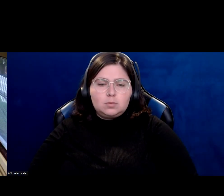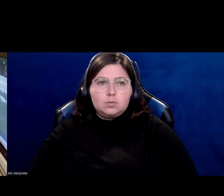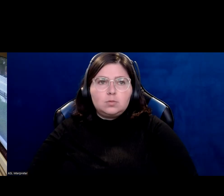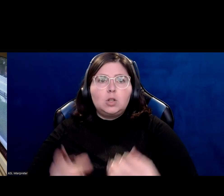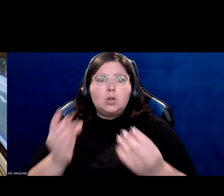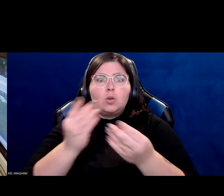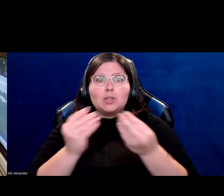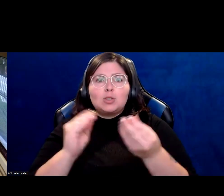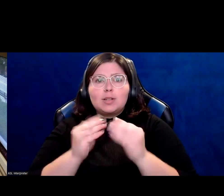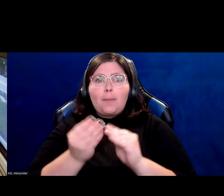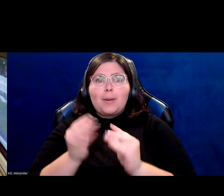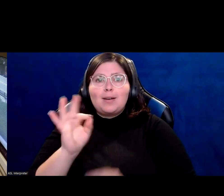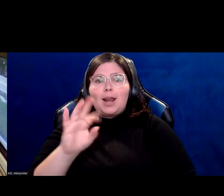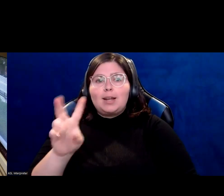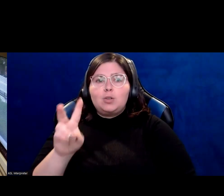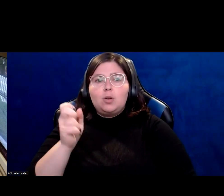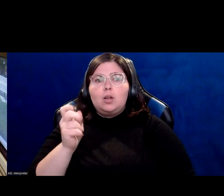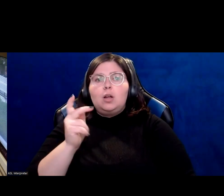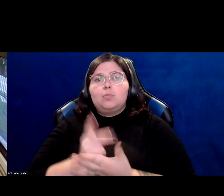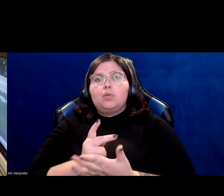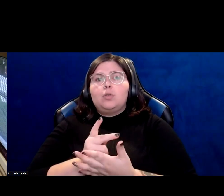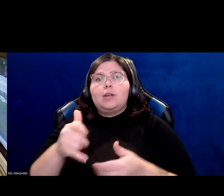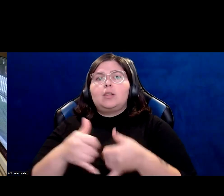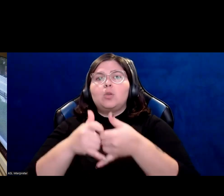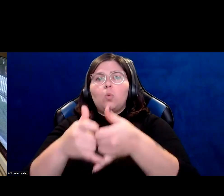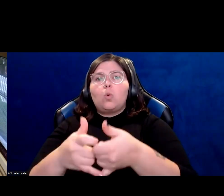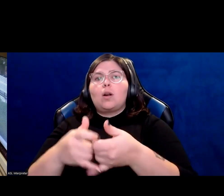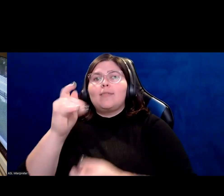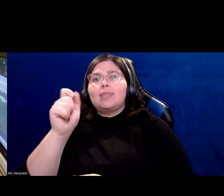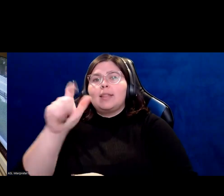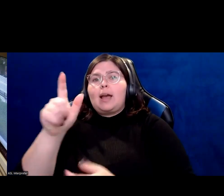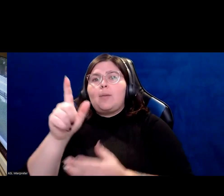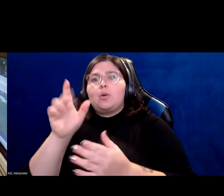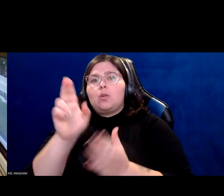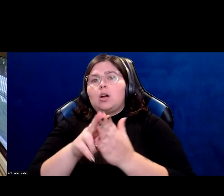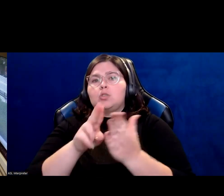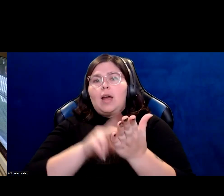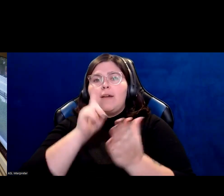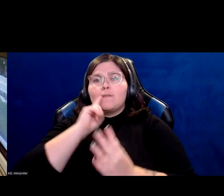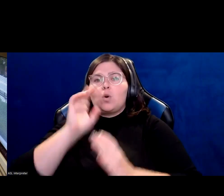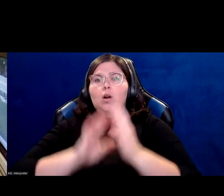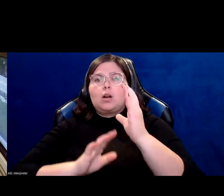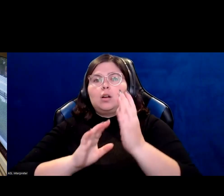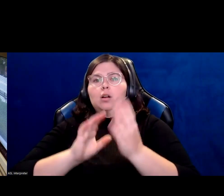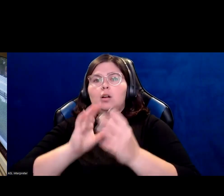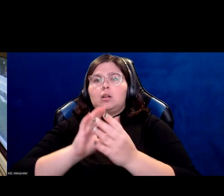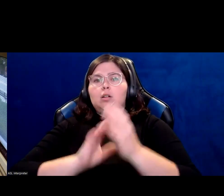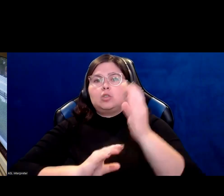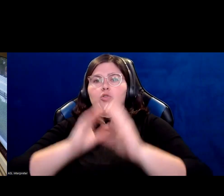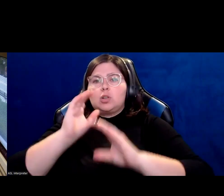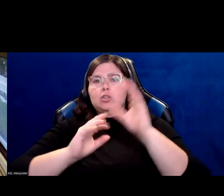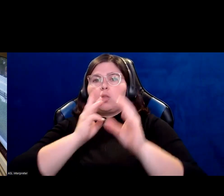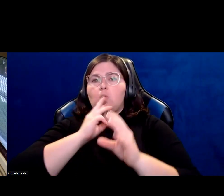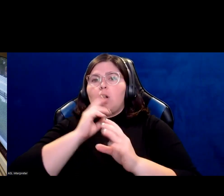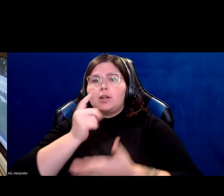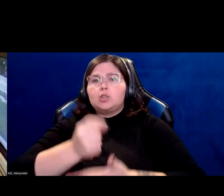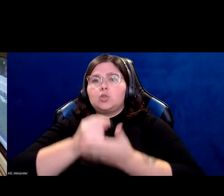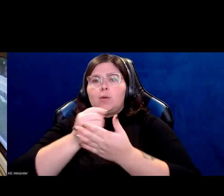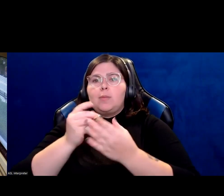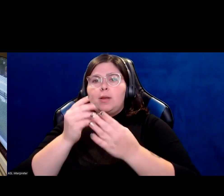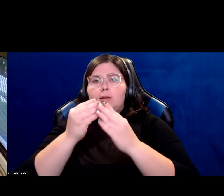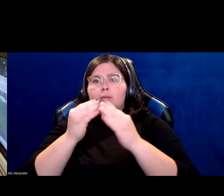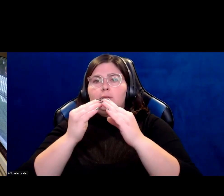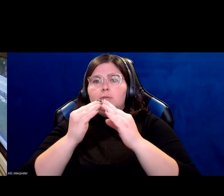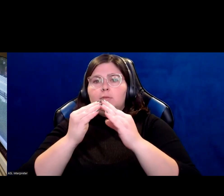Resolution number 92, approving the award of a capital contract for construction of the water treatment plant filter building roof project to Miller